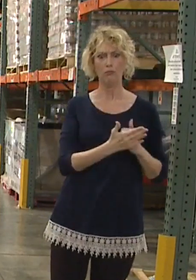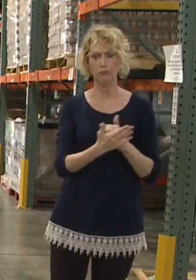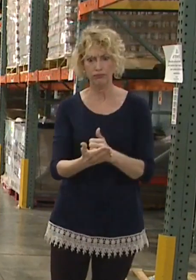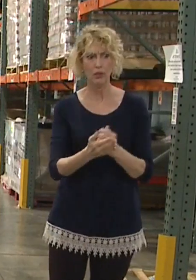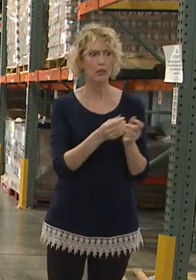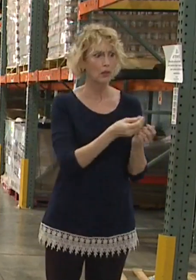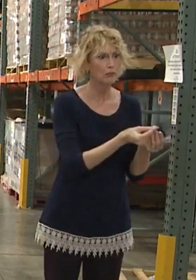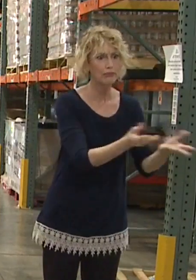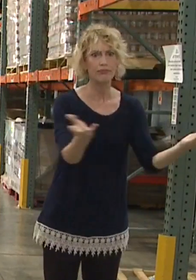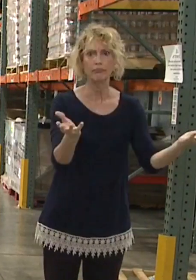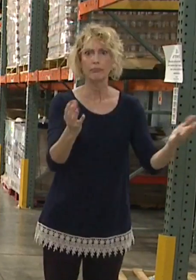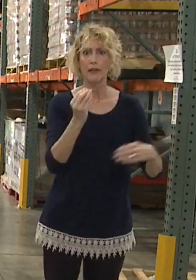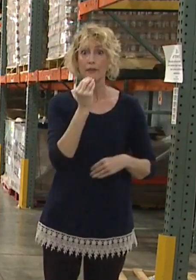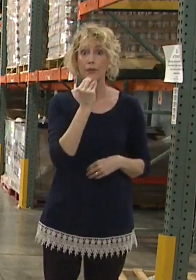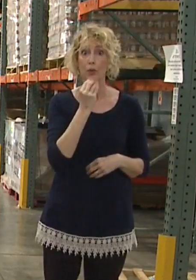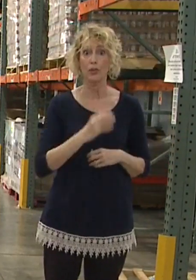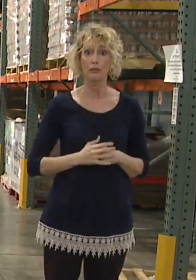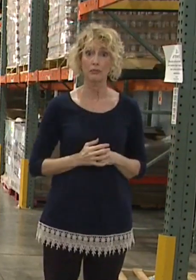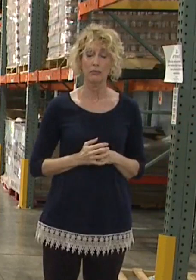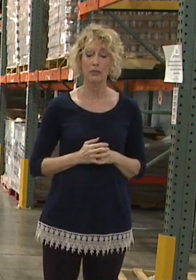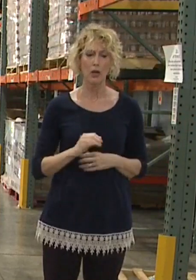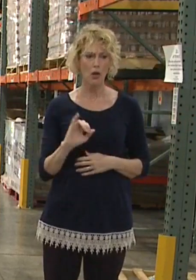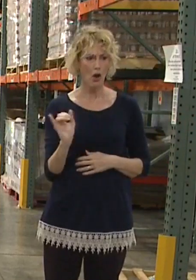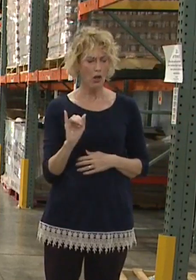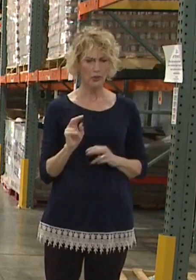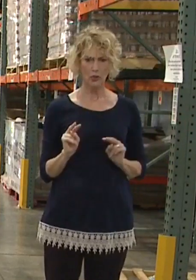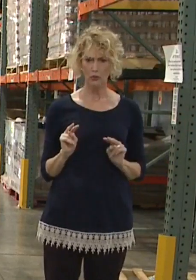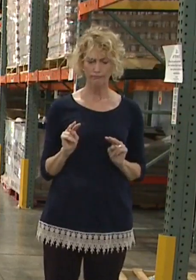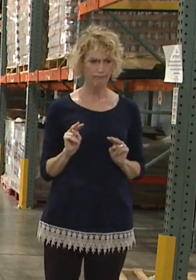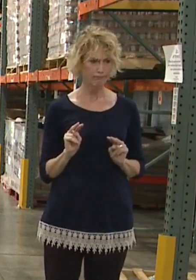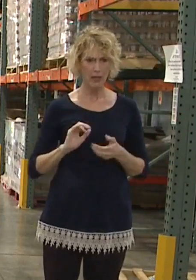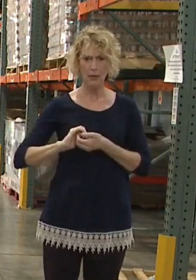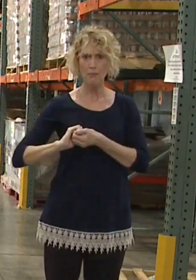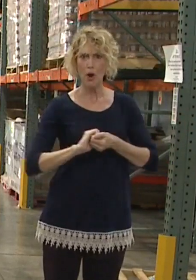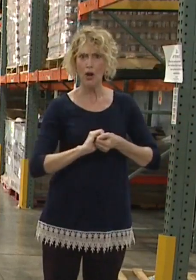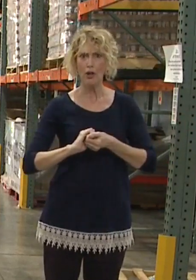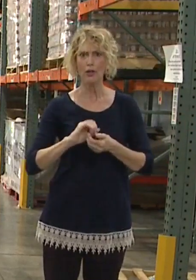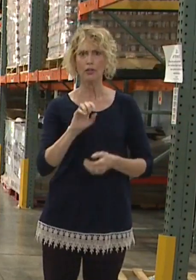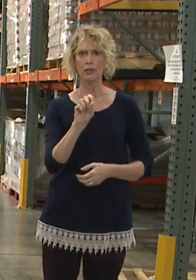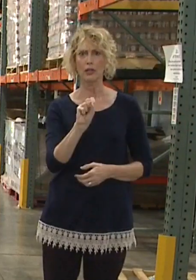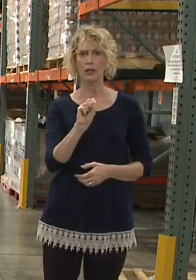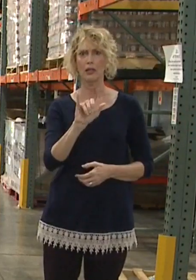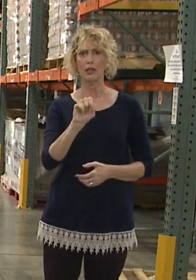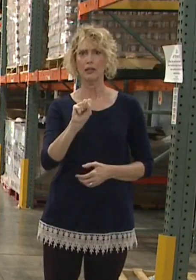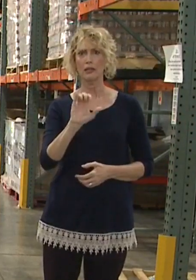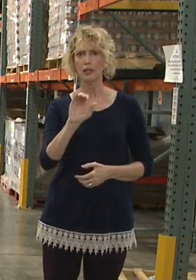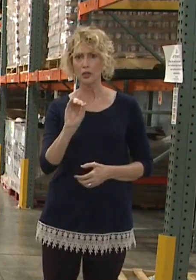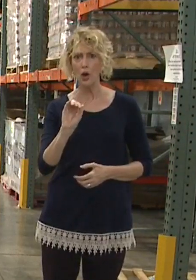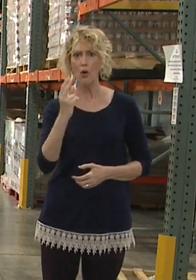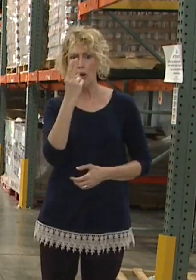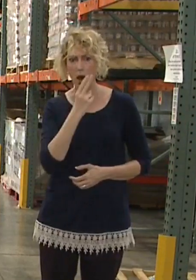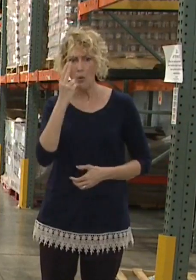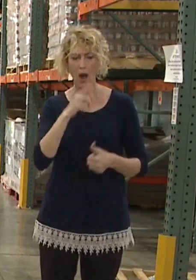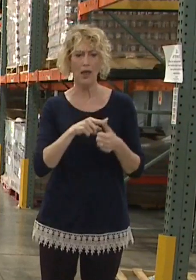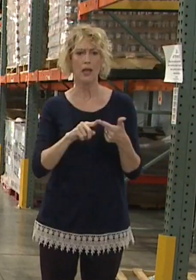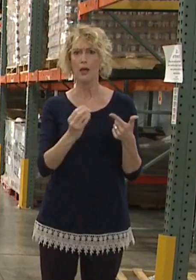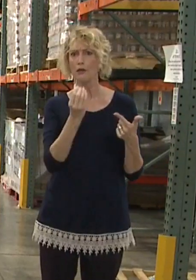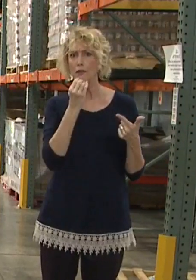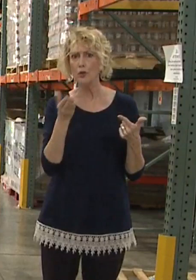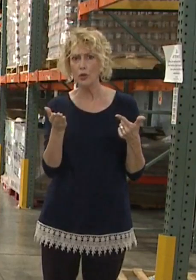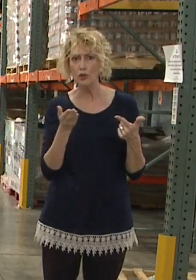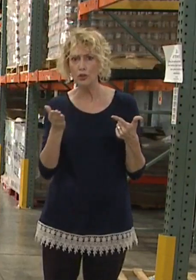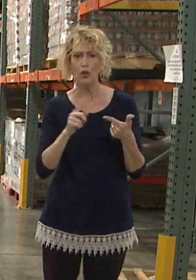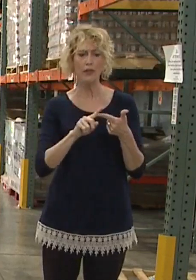food distributed. And it's looking at, you know, the food partners like Cisco Hawaii, Hawaii Food Service Alliance, the